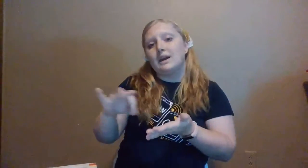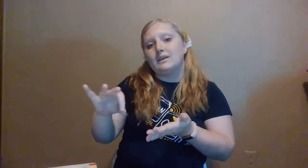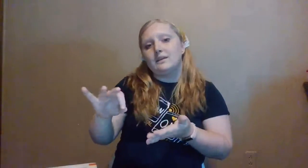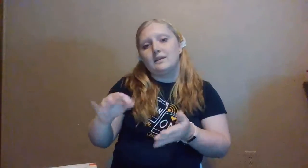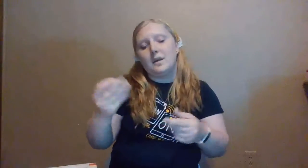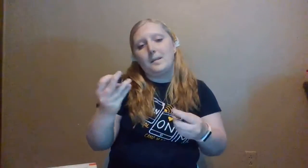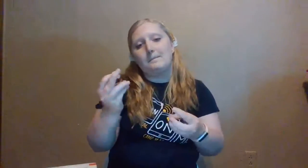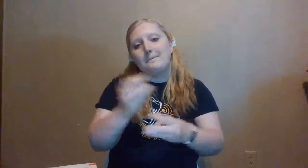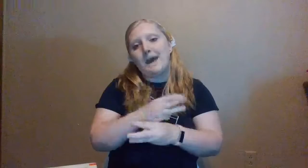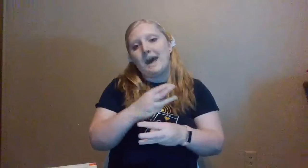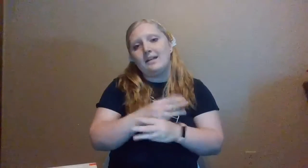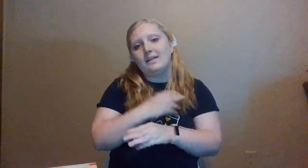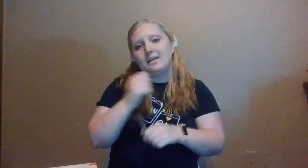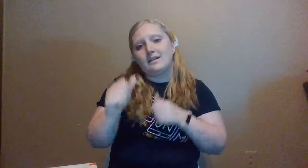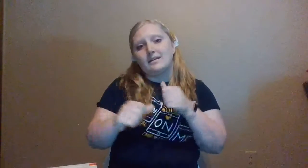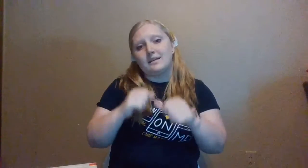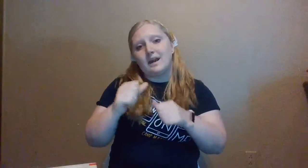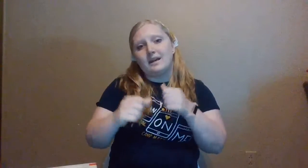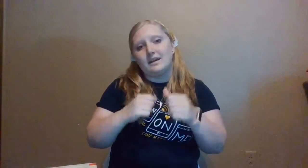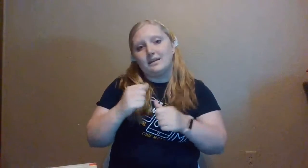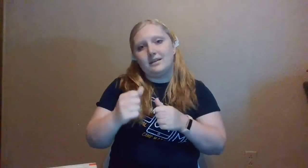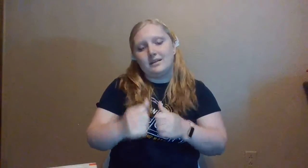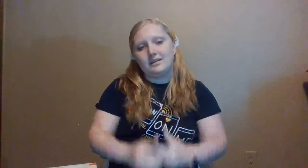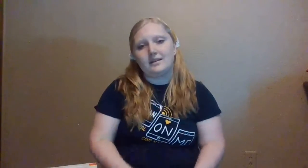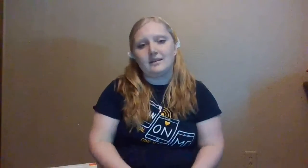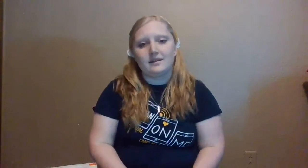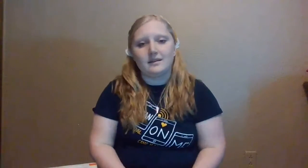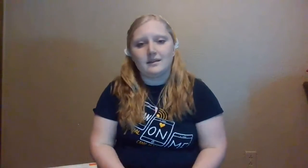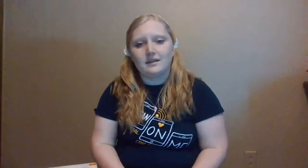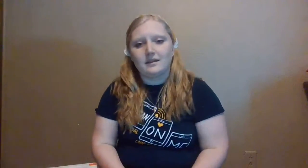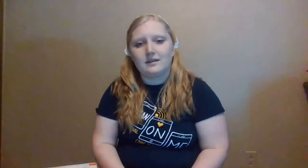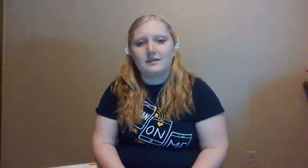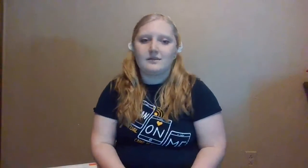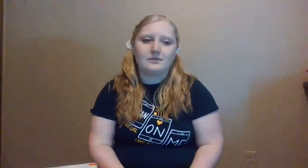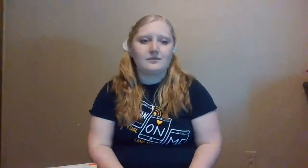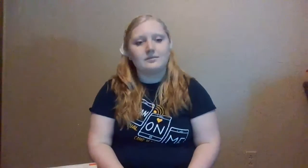Right, math, science,